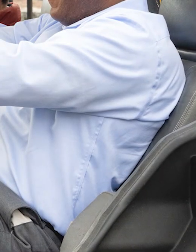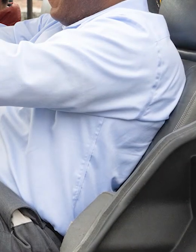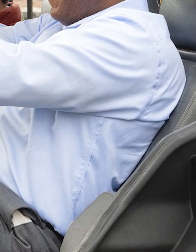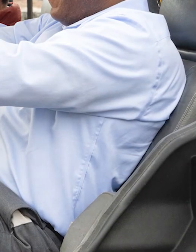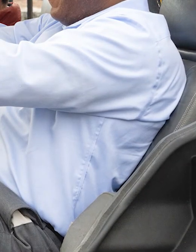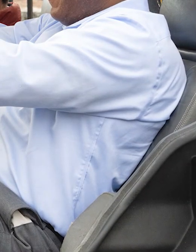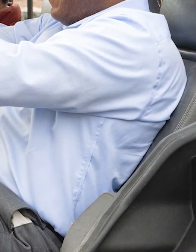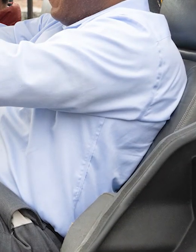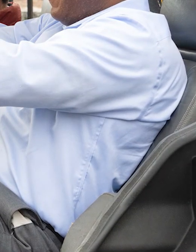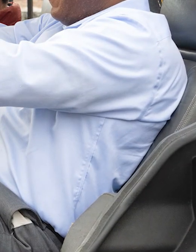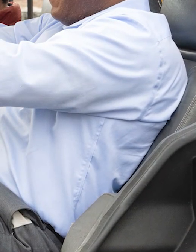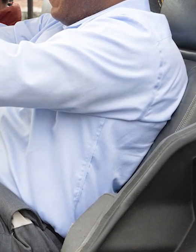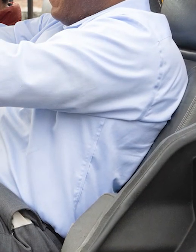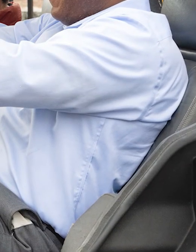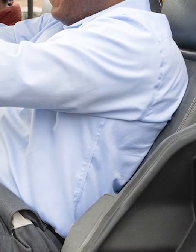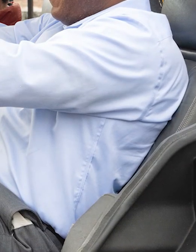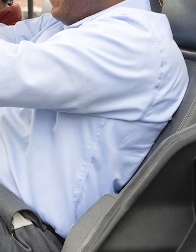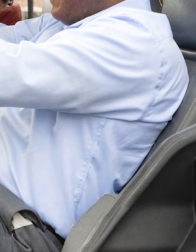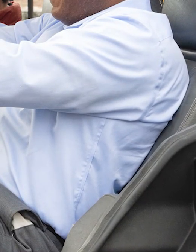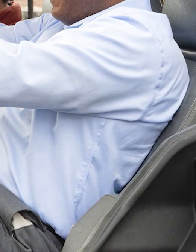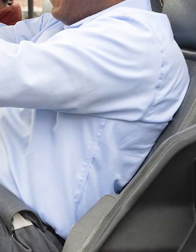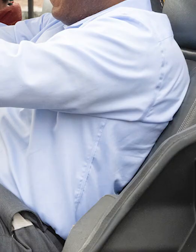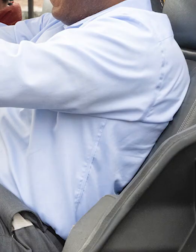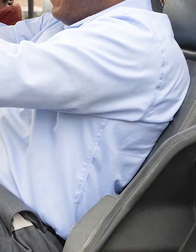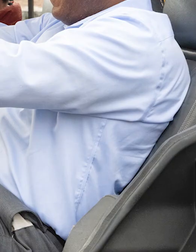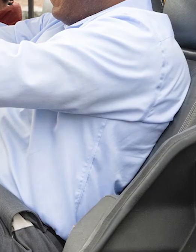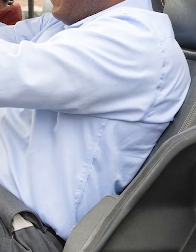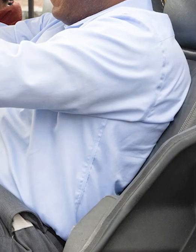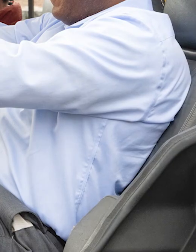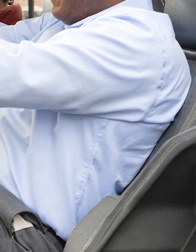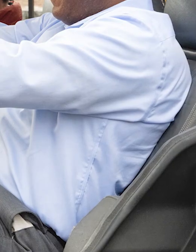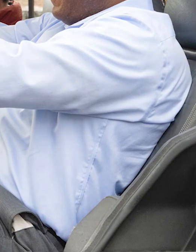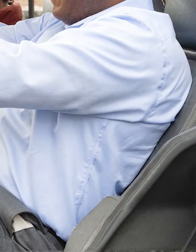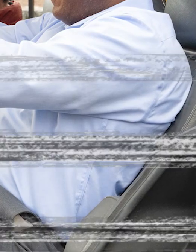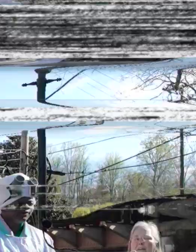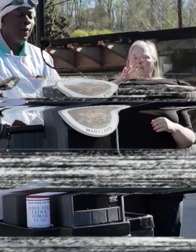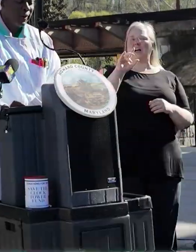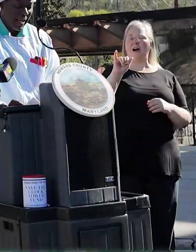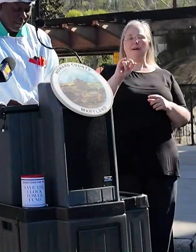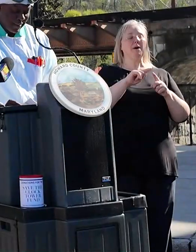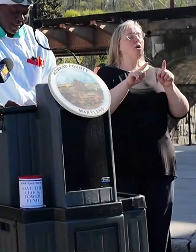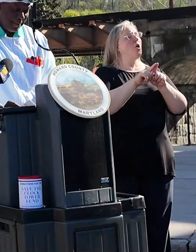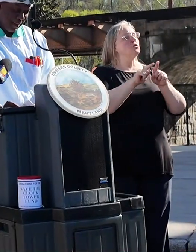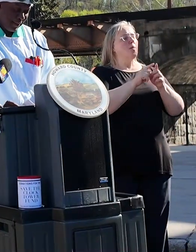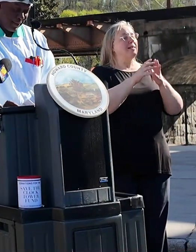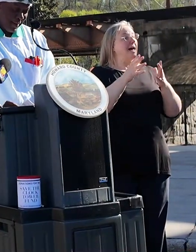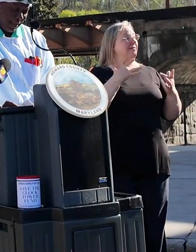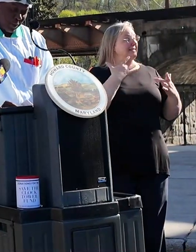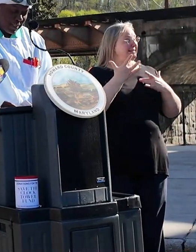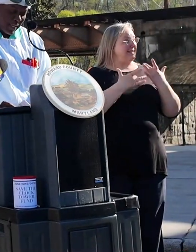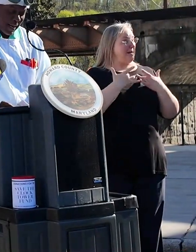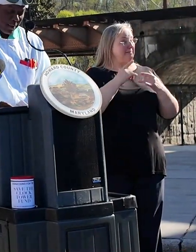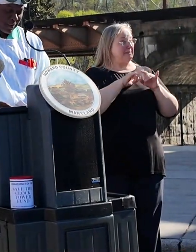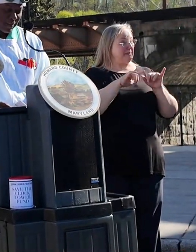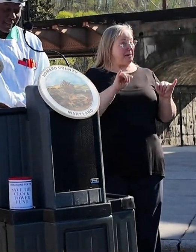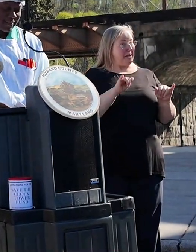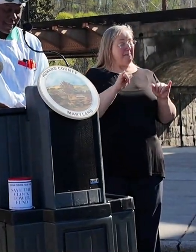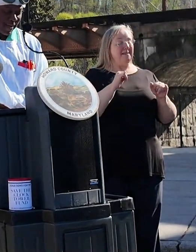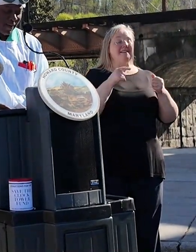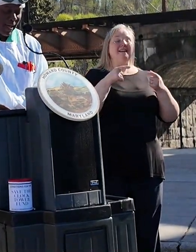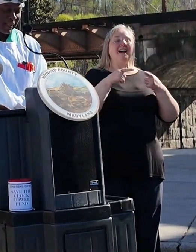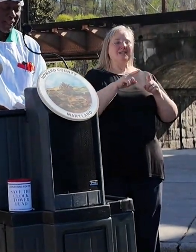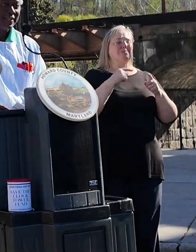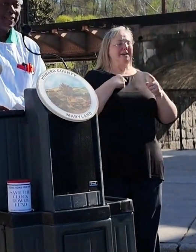no Doc Brown without Marty McFly. But there was also a whole lot of excitement as we set out